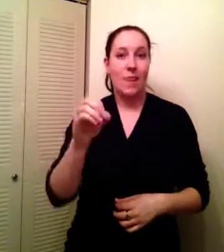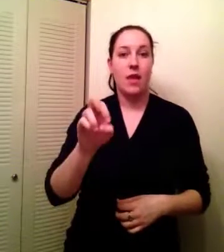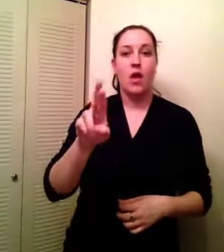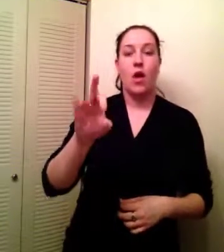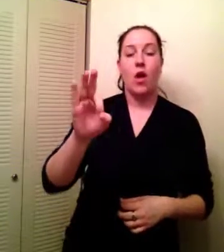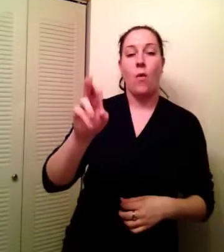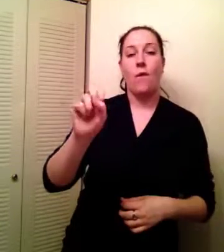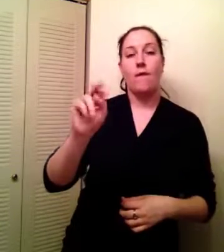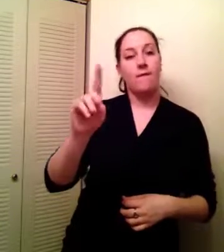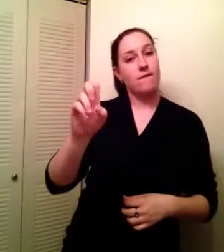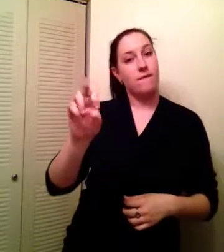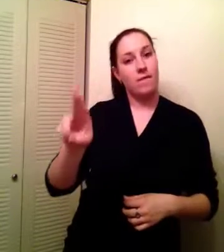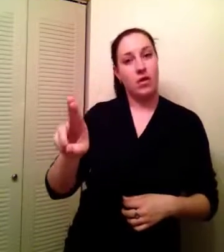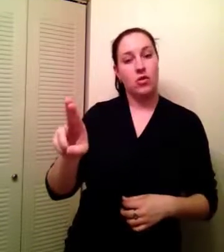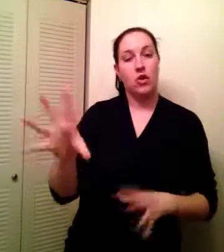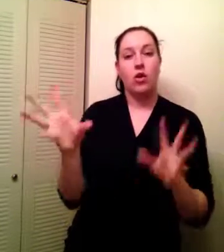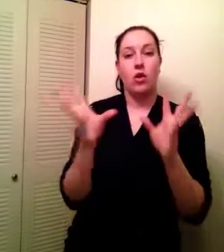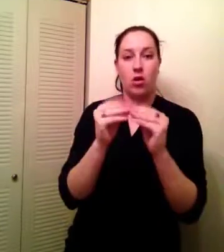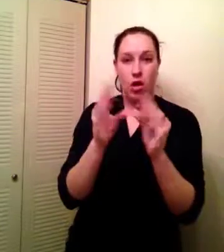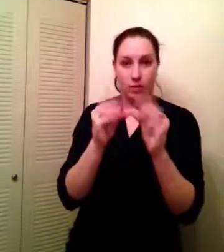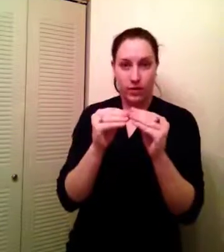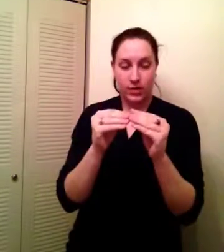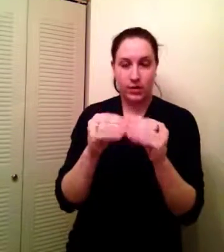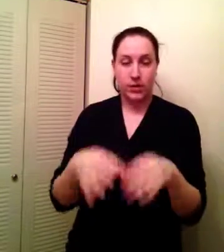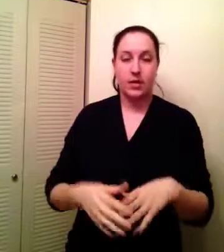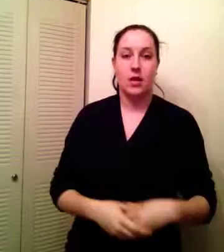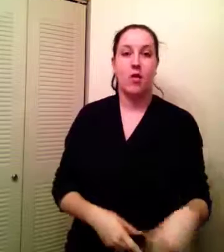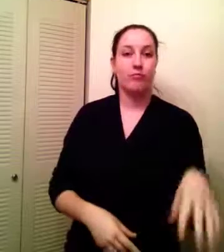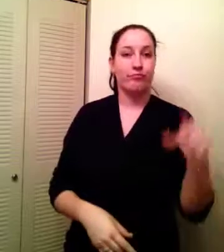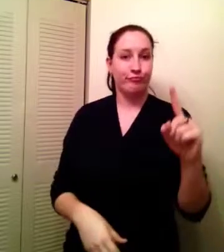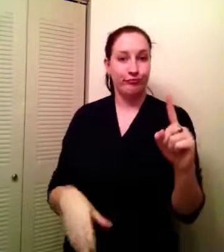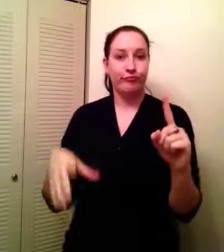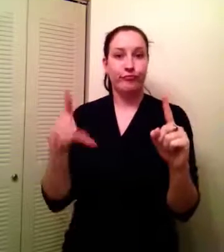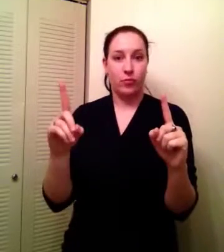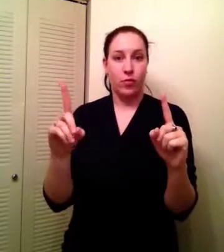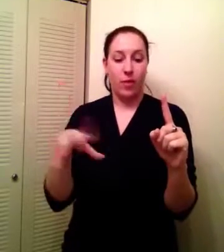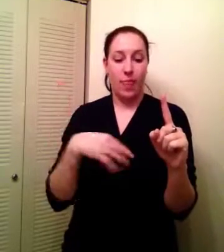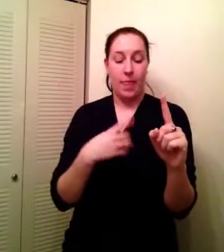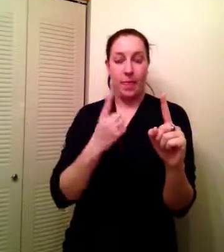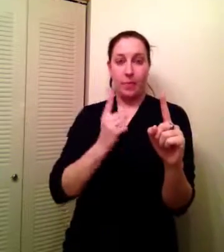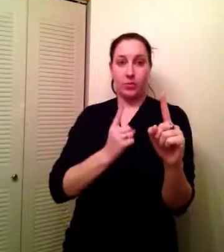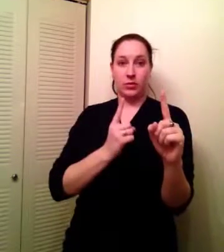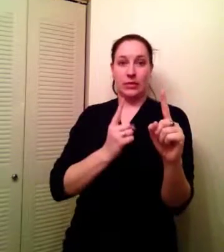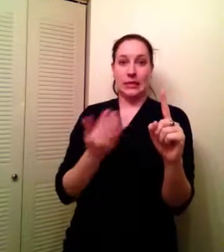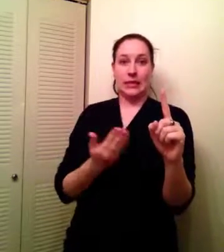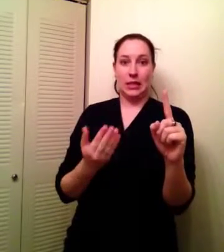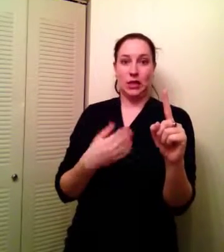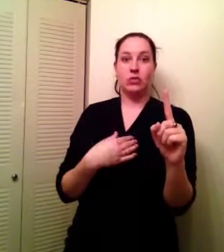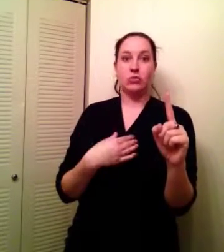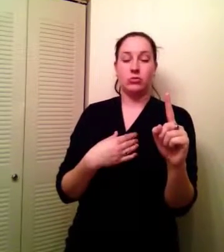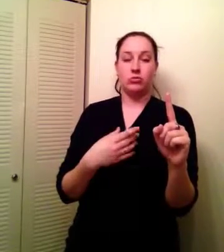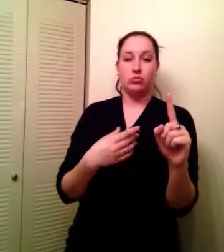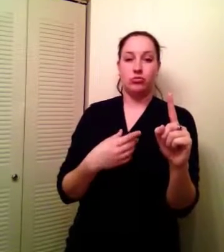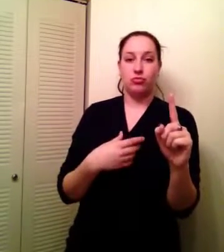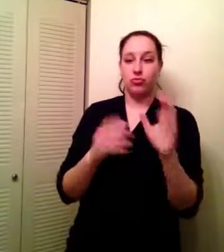together with a mediator or two. They talk about what happened. That corny video, I don't know if you watched it, that's on Canvas.